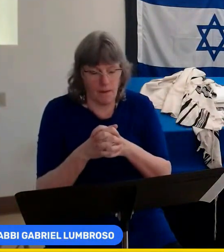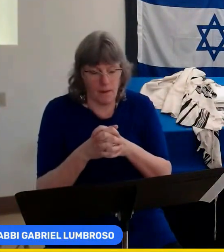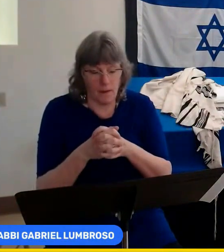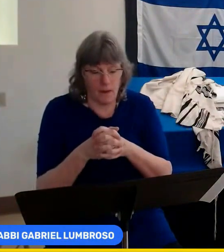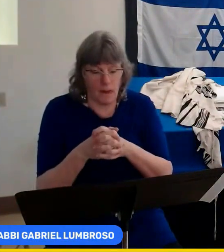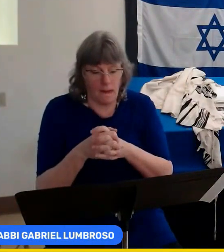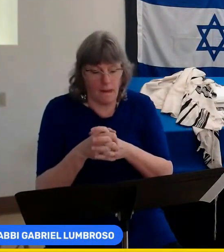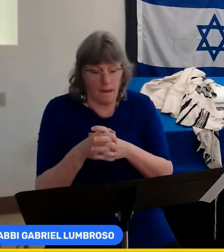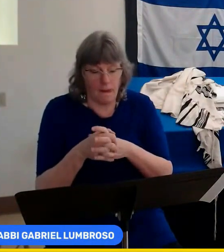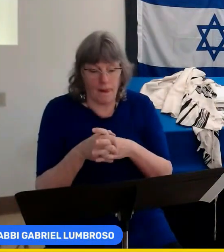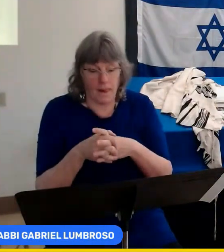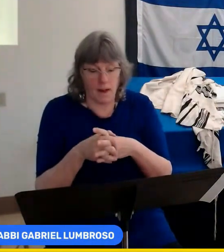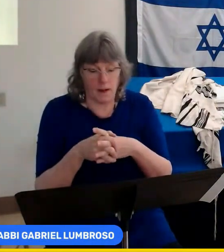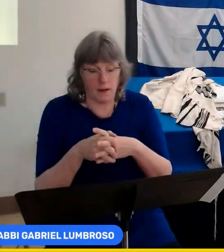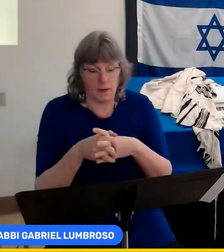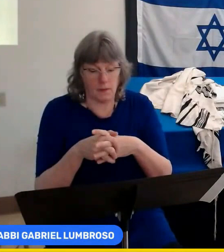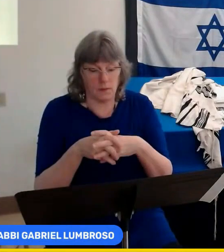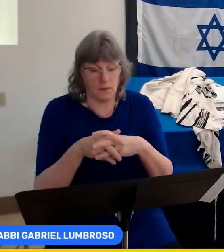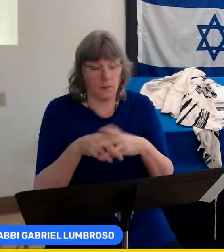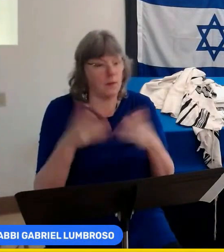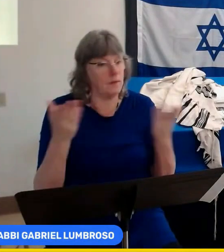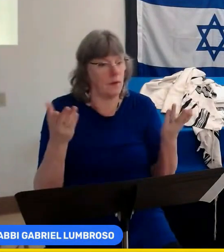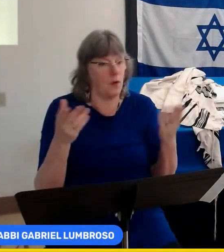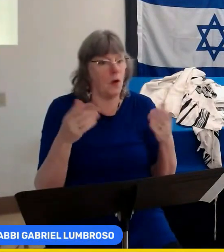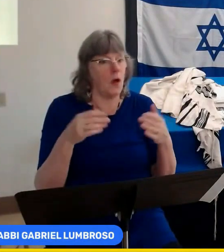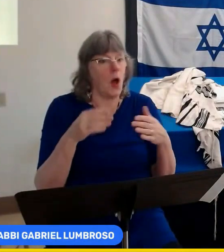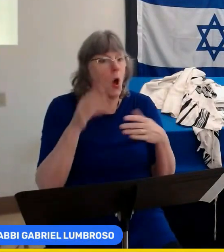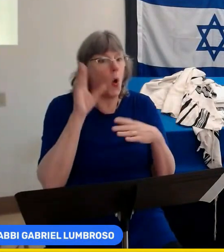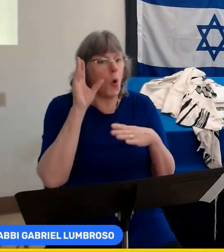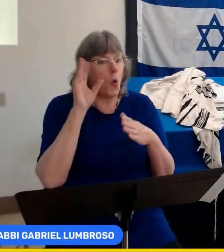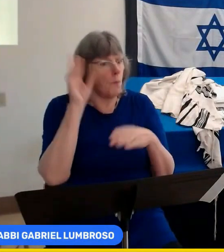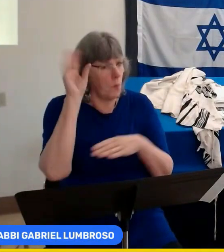Hashem would divulge later.